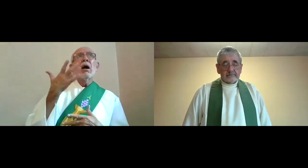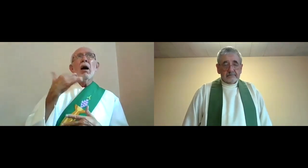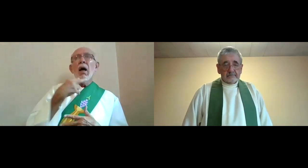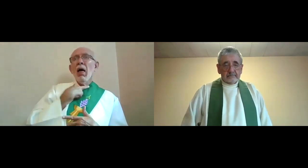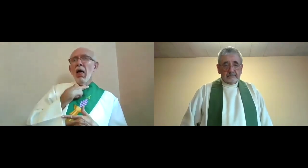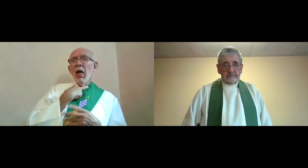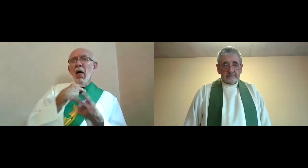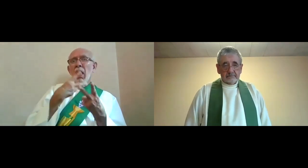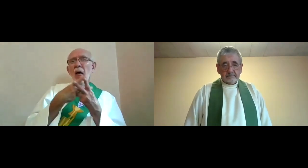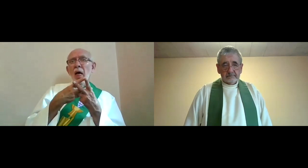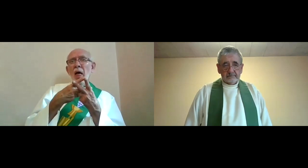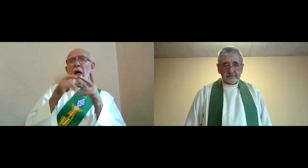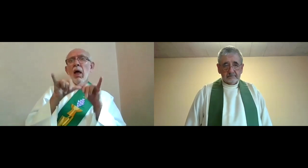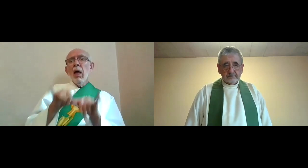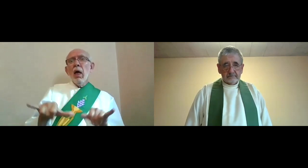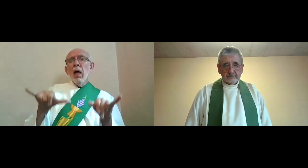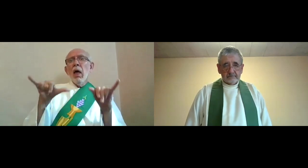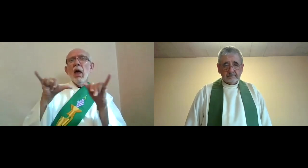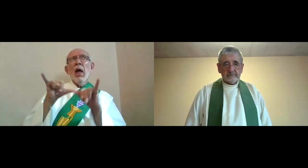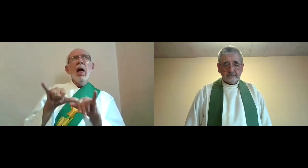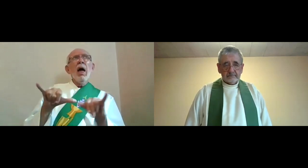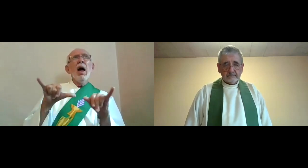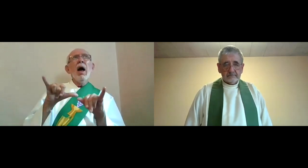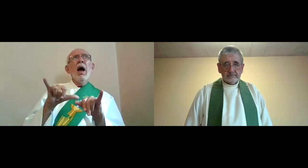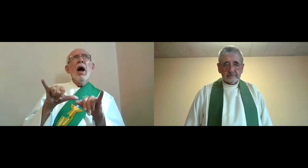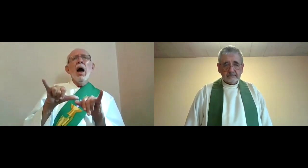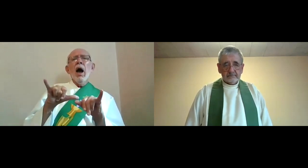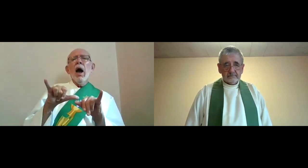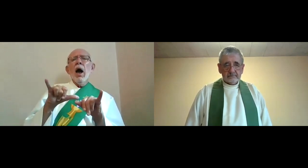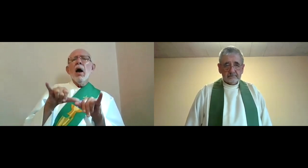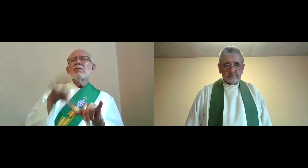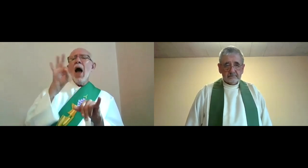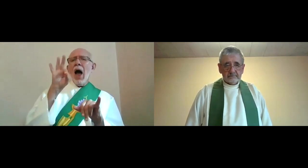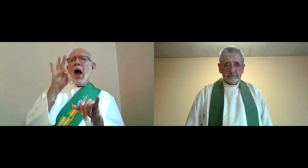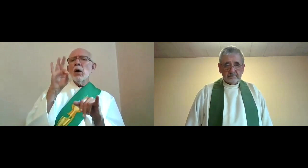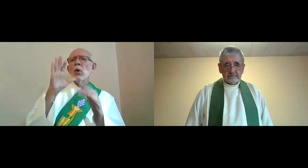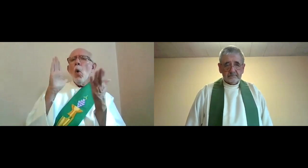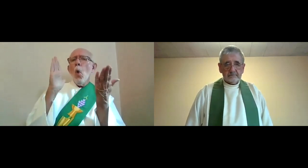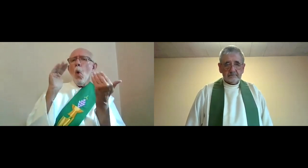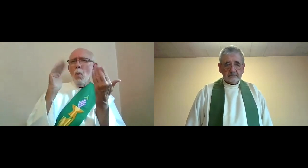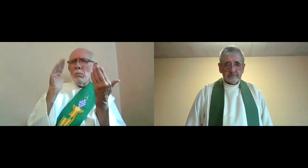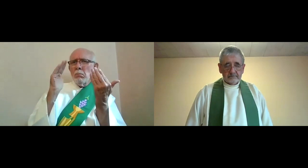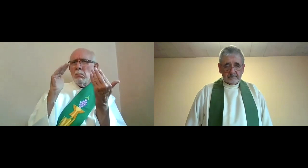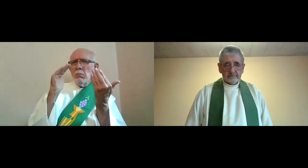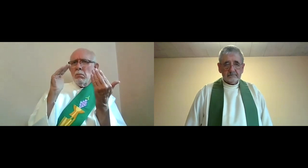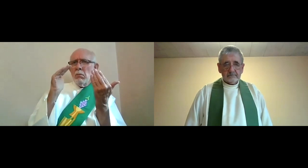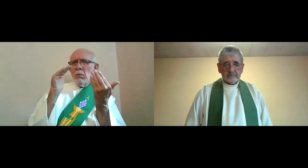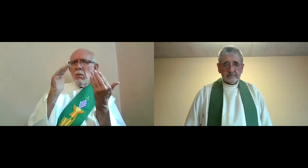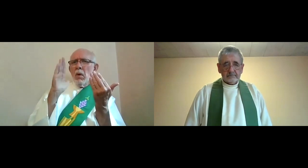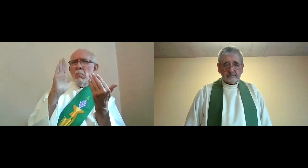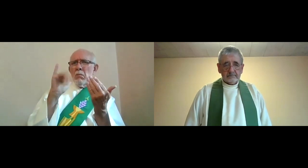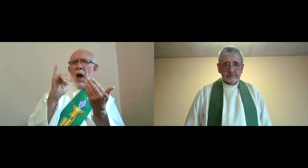in depression in the face of continued quarantine and isolation, may they find